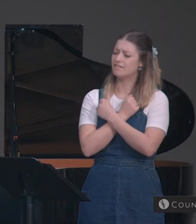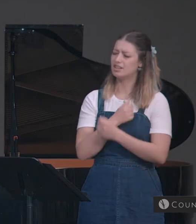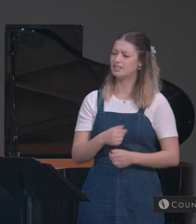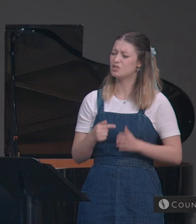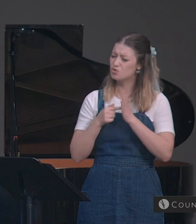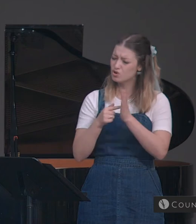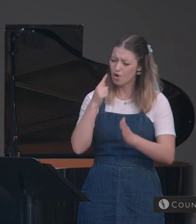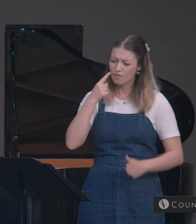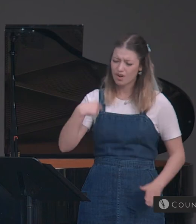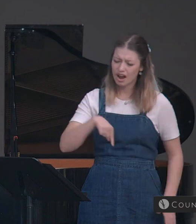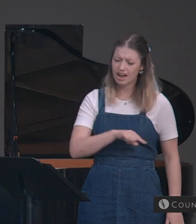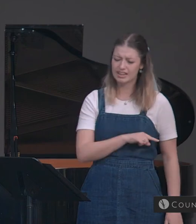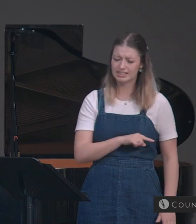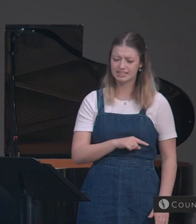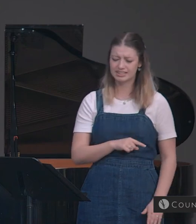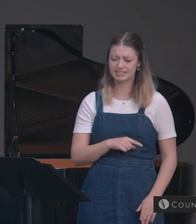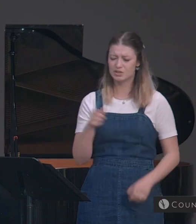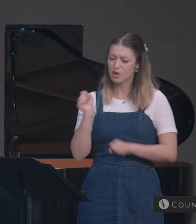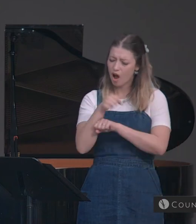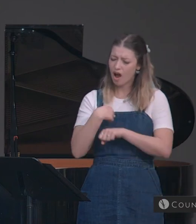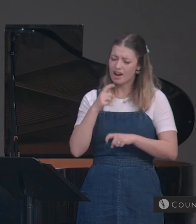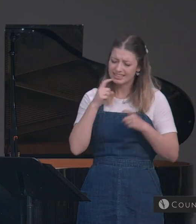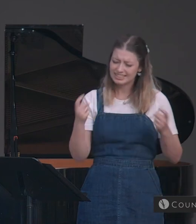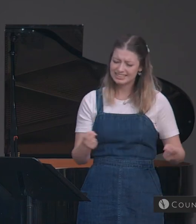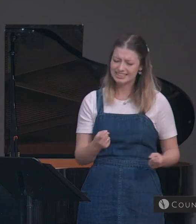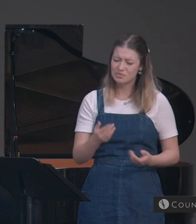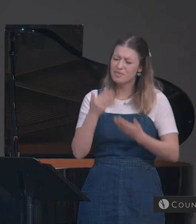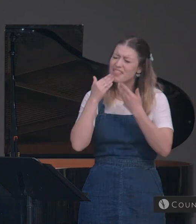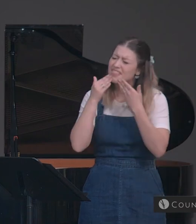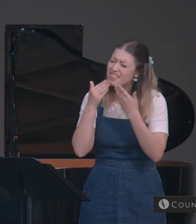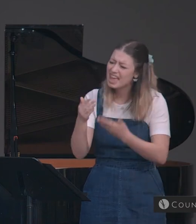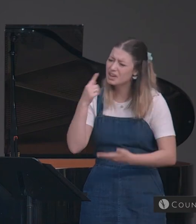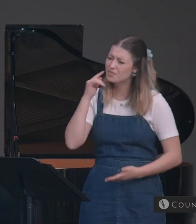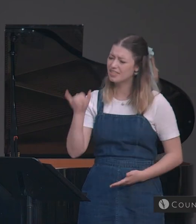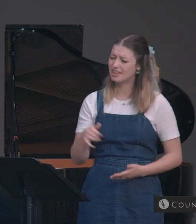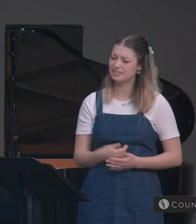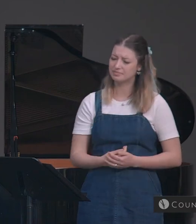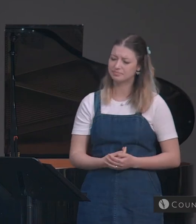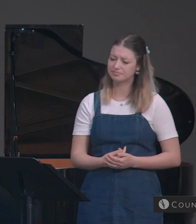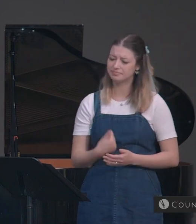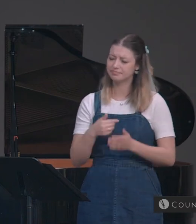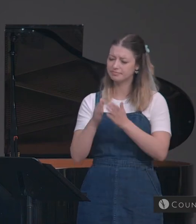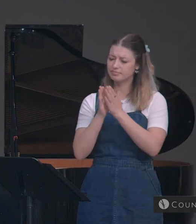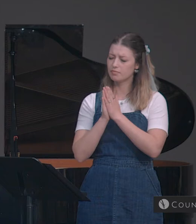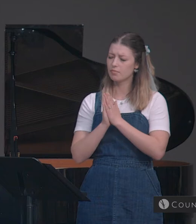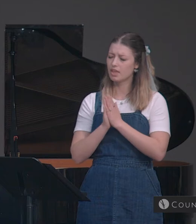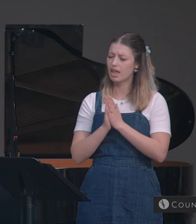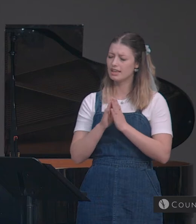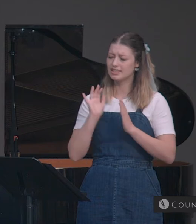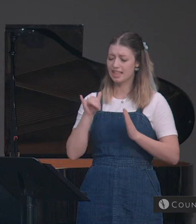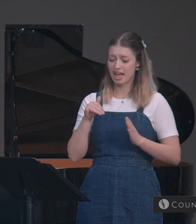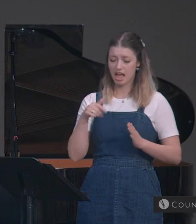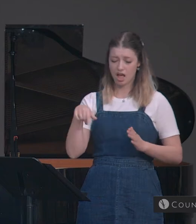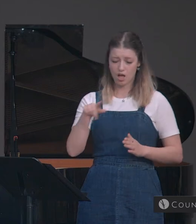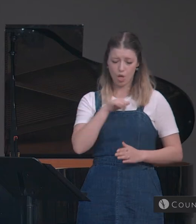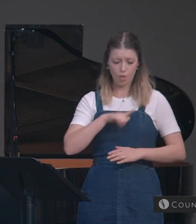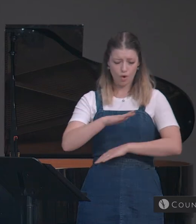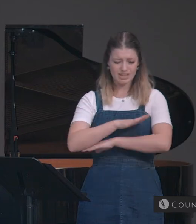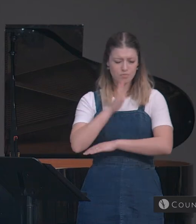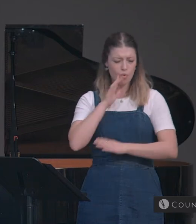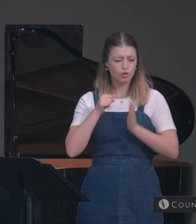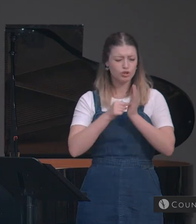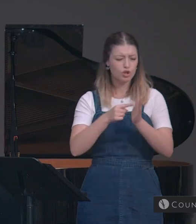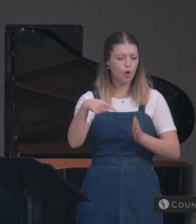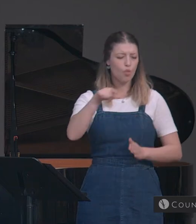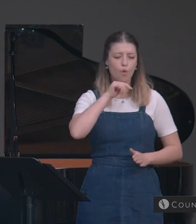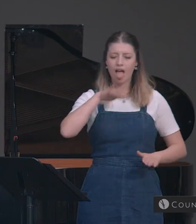for us and for our sins. Thank you so much for that. I pray, Lord, that this would be a picture for those that don't know you of the great love that you